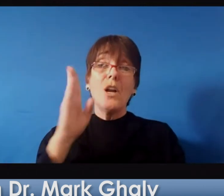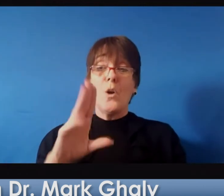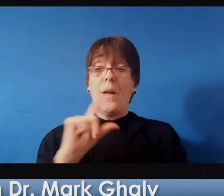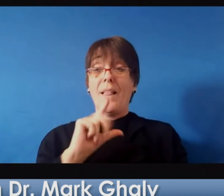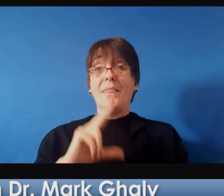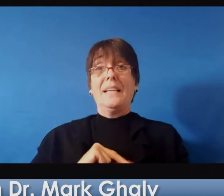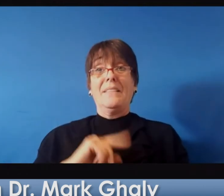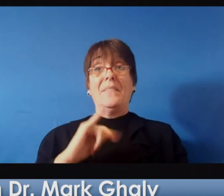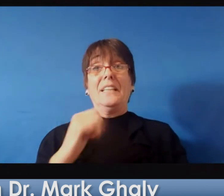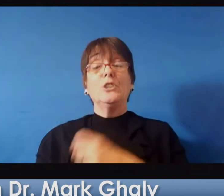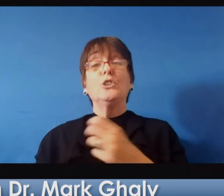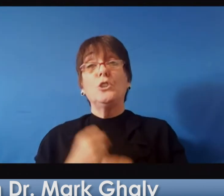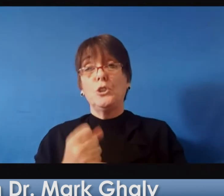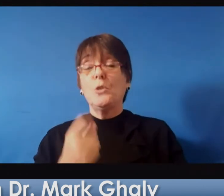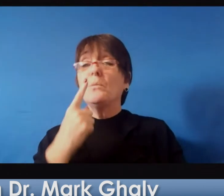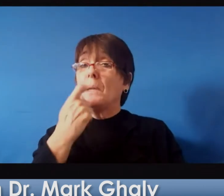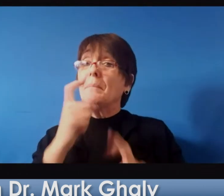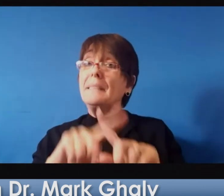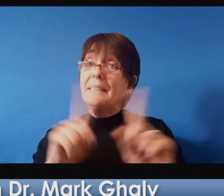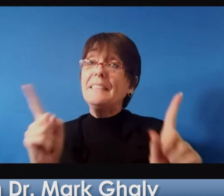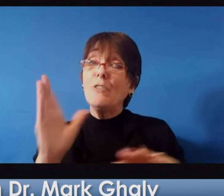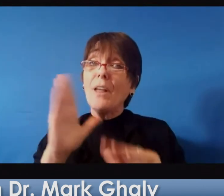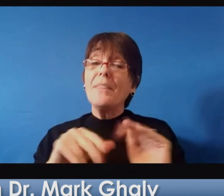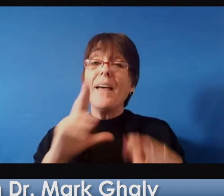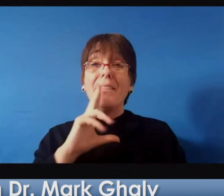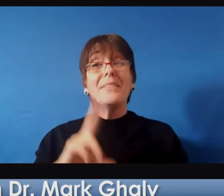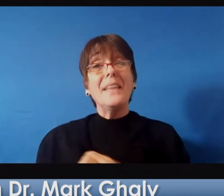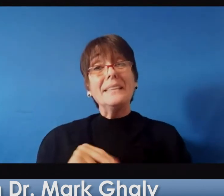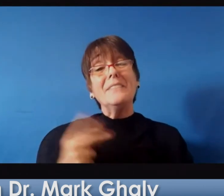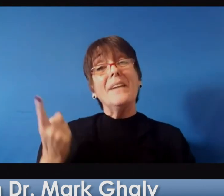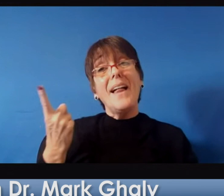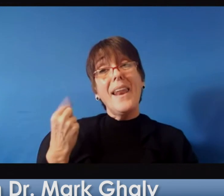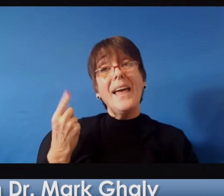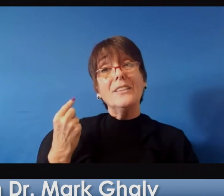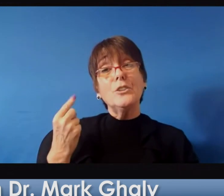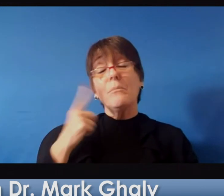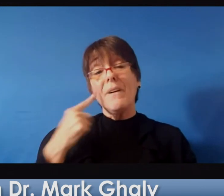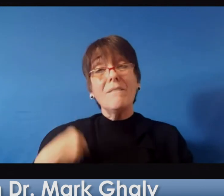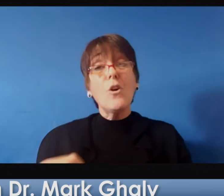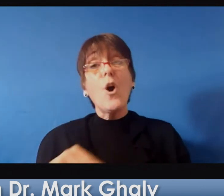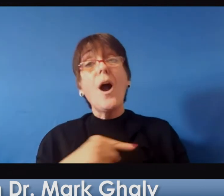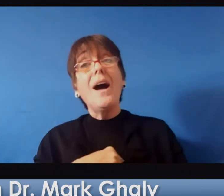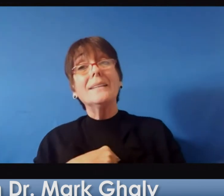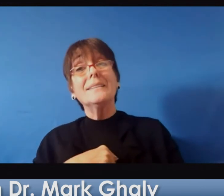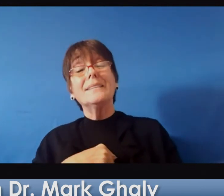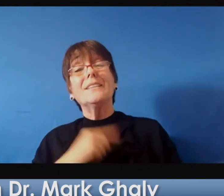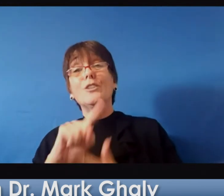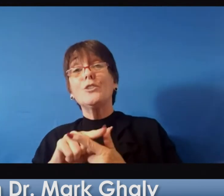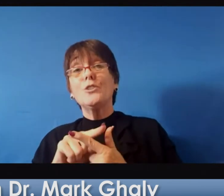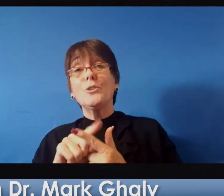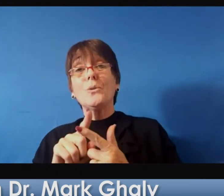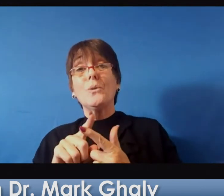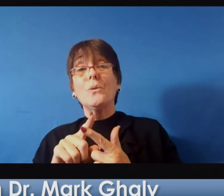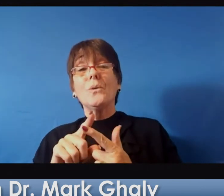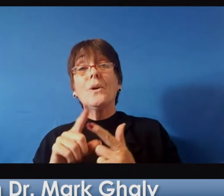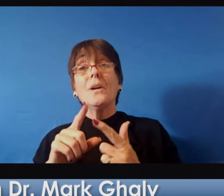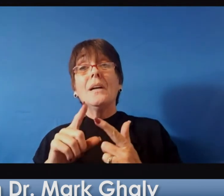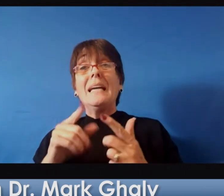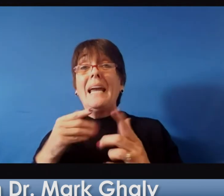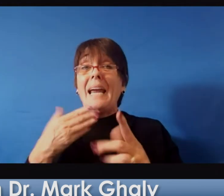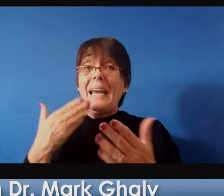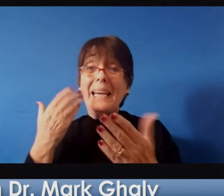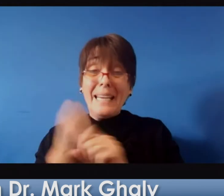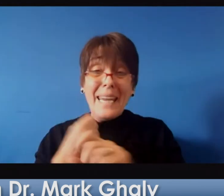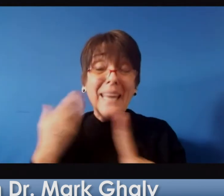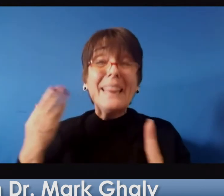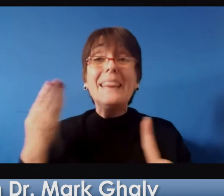year is going to look different than Thanksgiving last year. But for us to get to the things we miss and love, we do have to